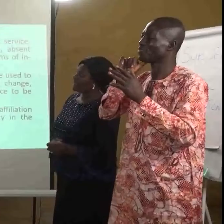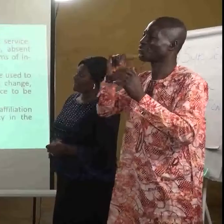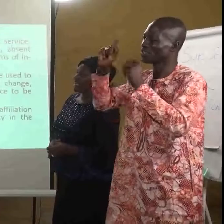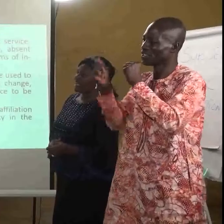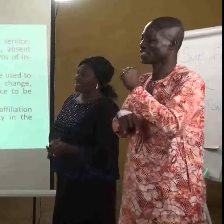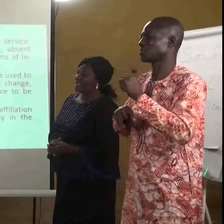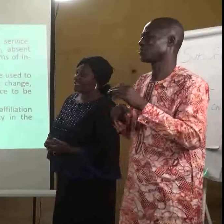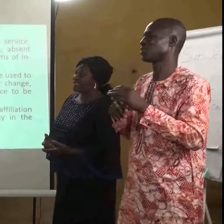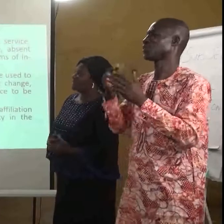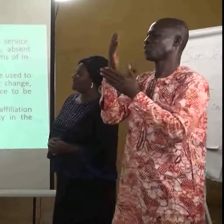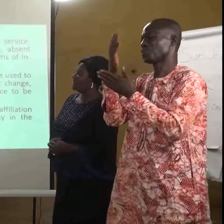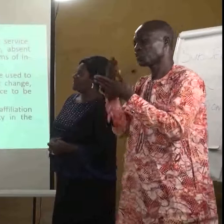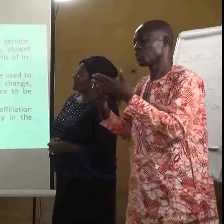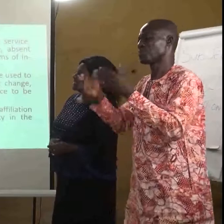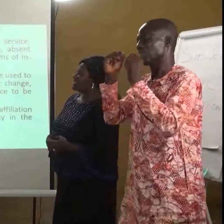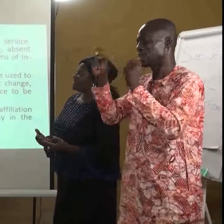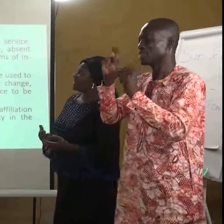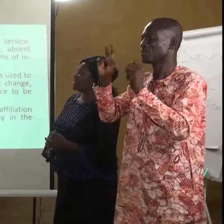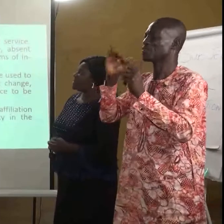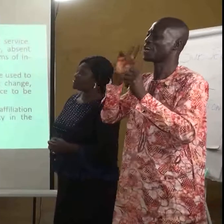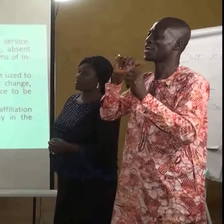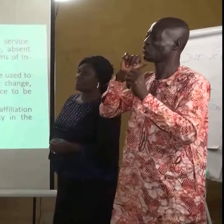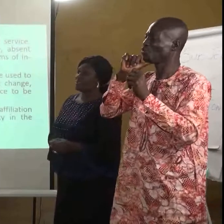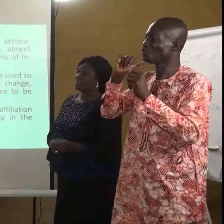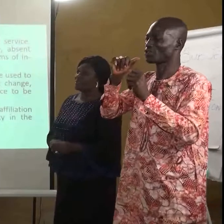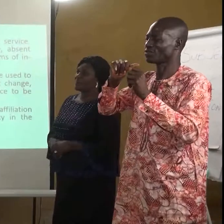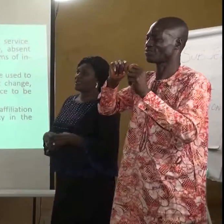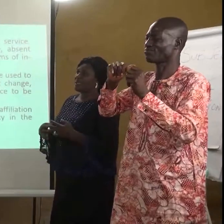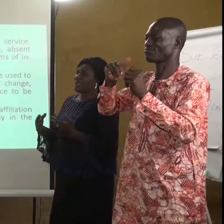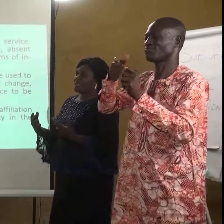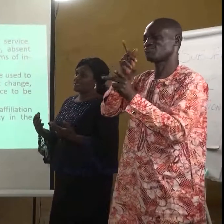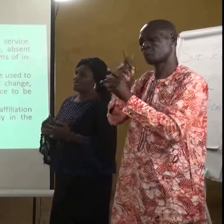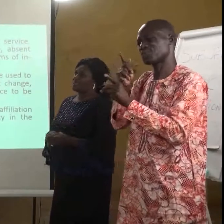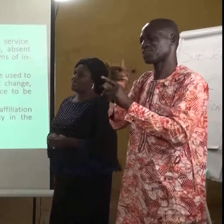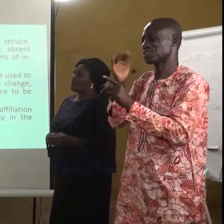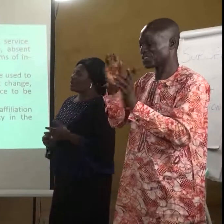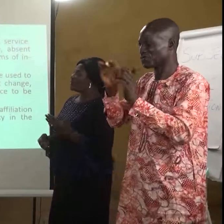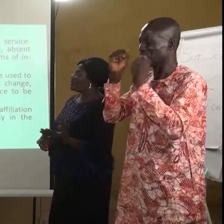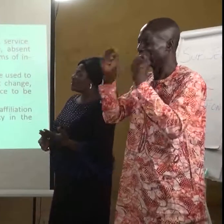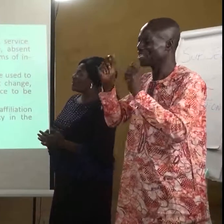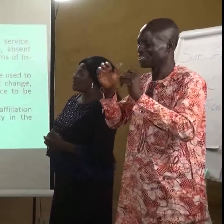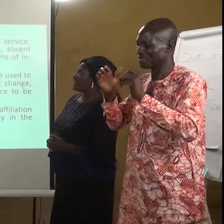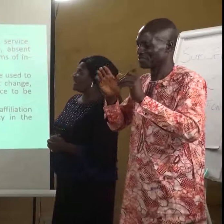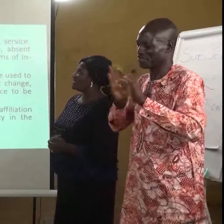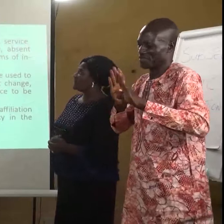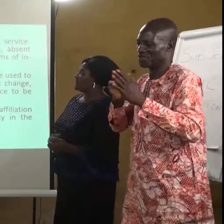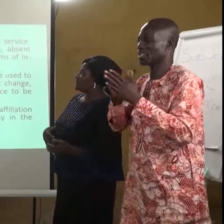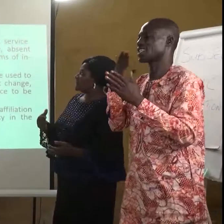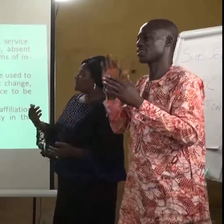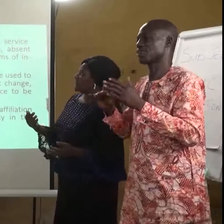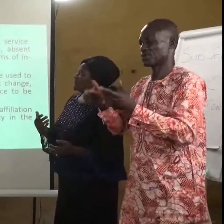public servants are indisciplined. They display all sorts of discipline activities, coming to the work